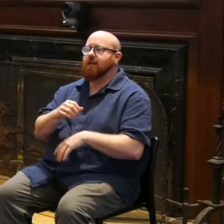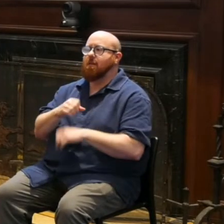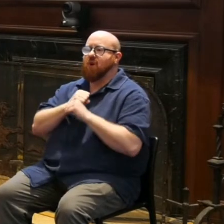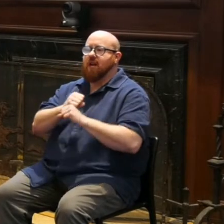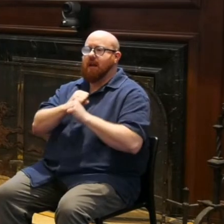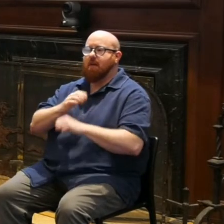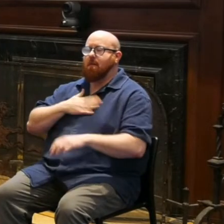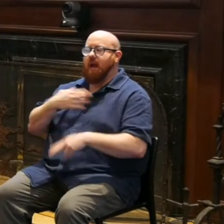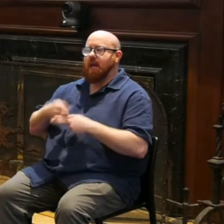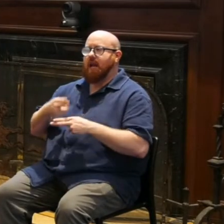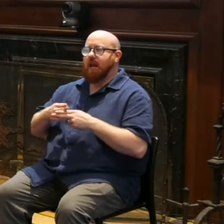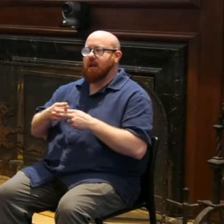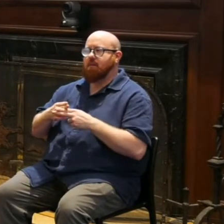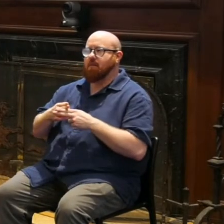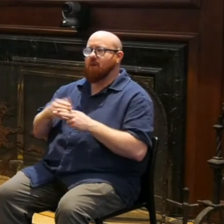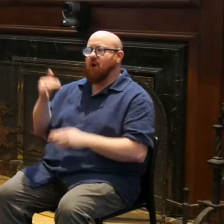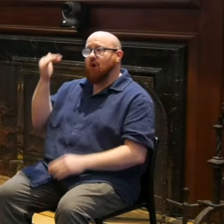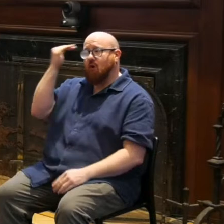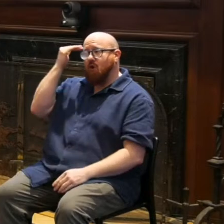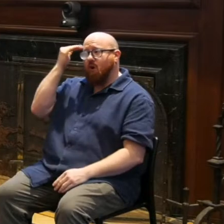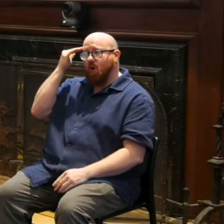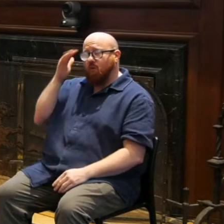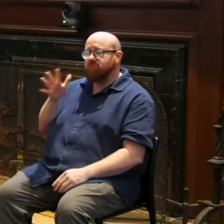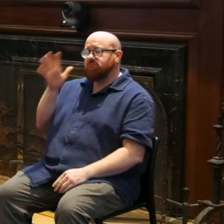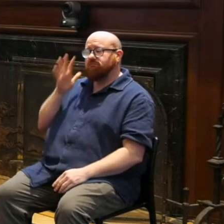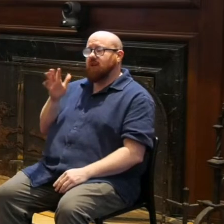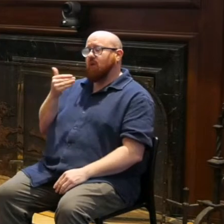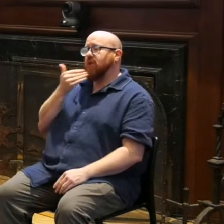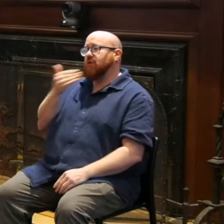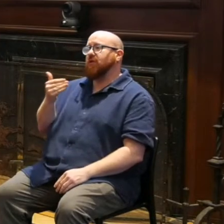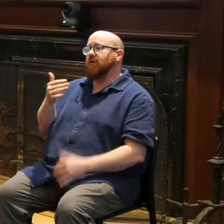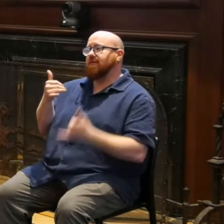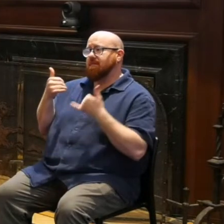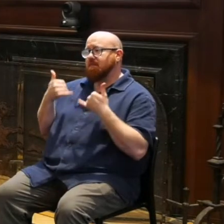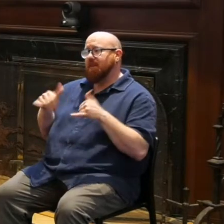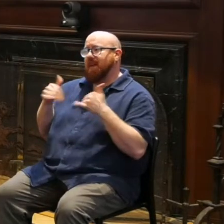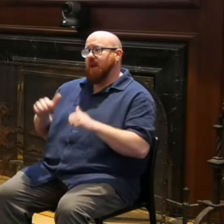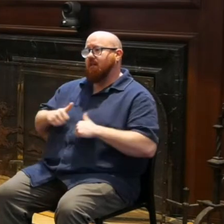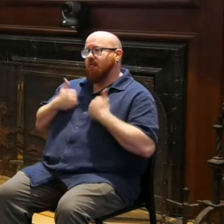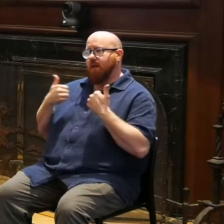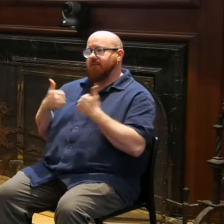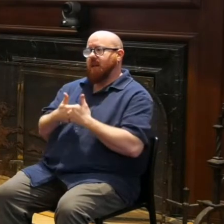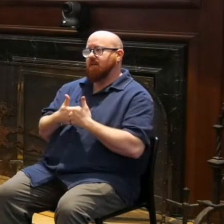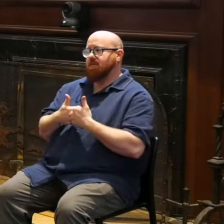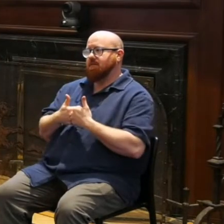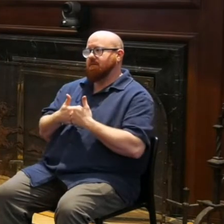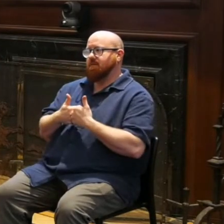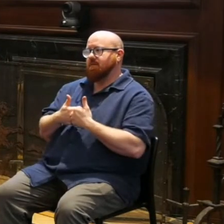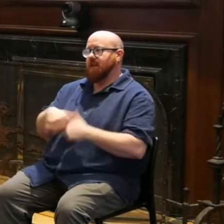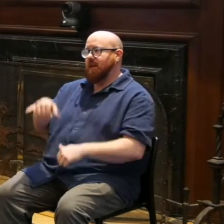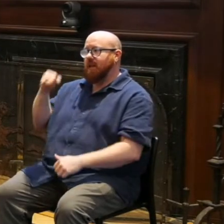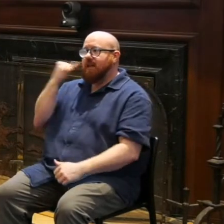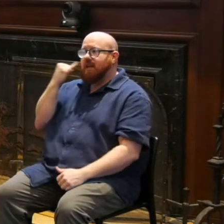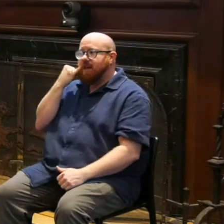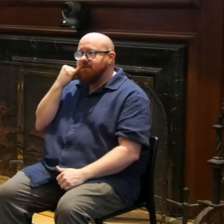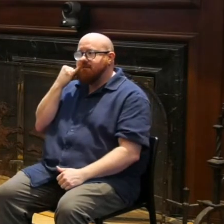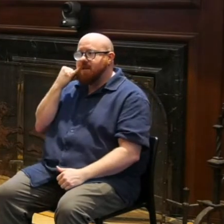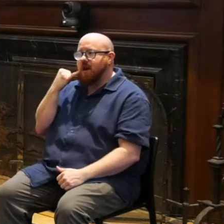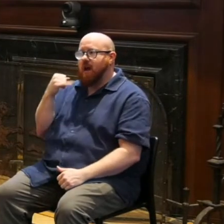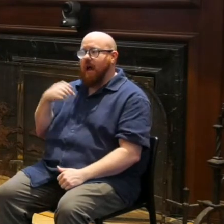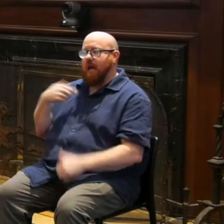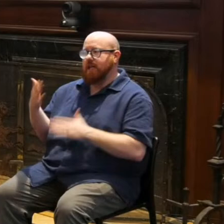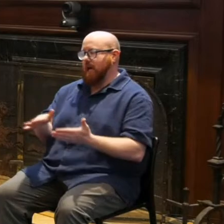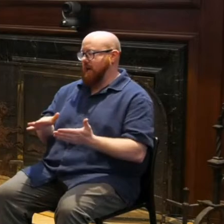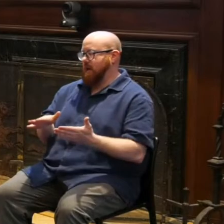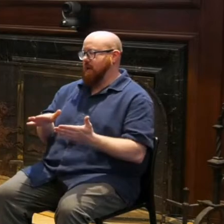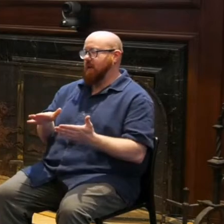knowing that I was once good at playing the life game. If I